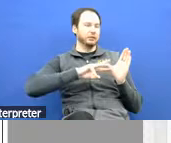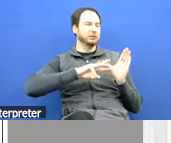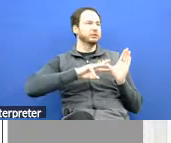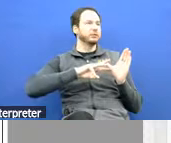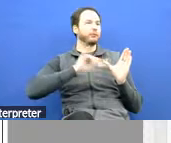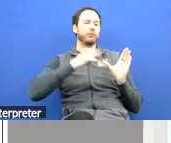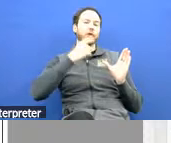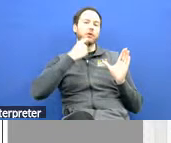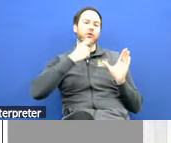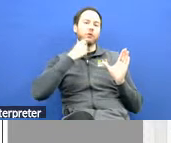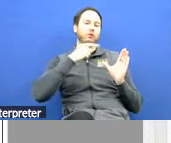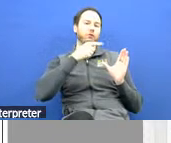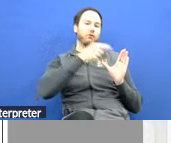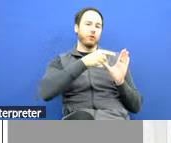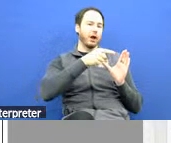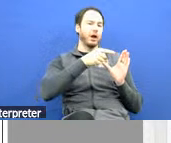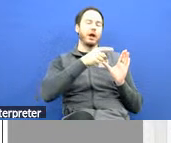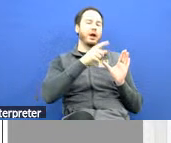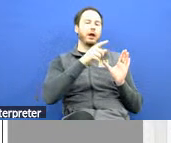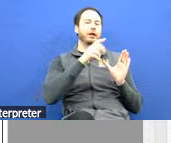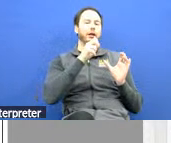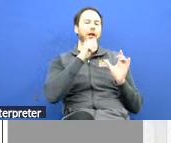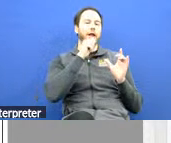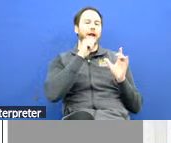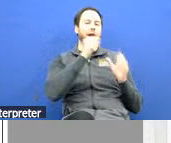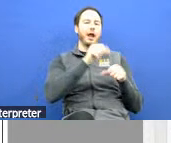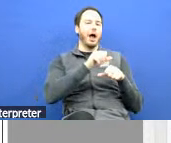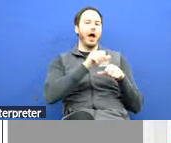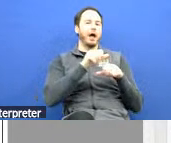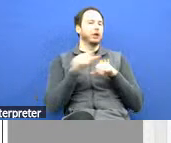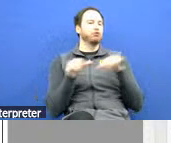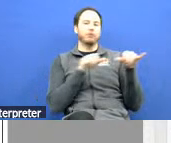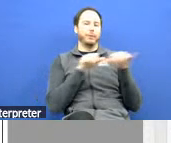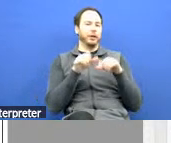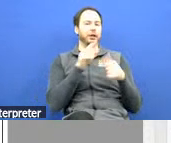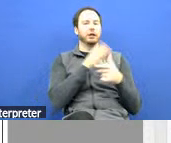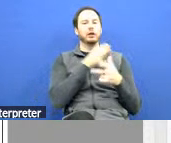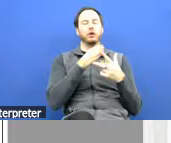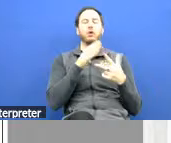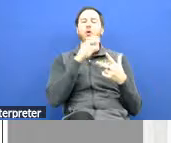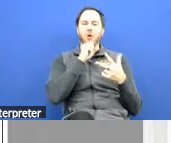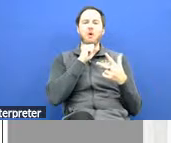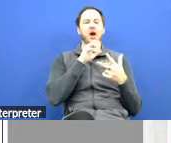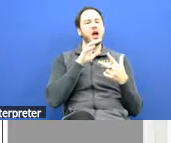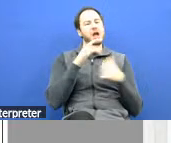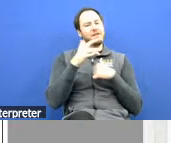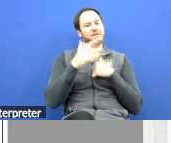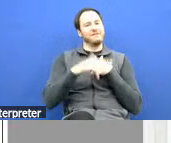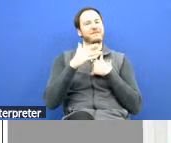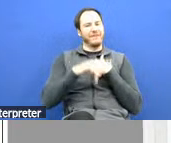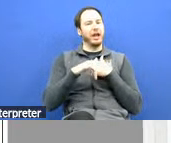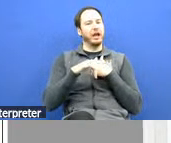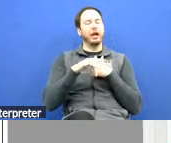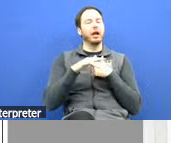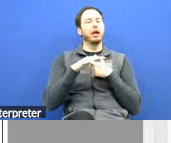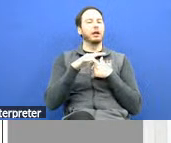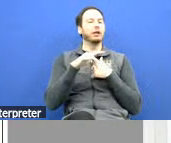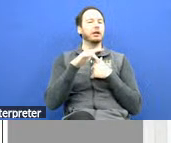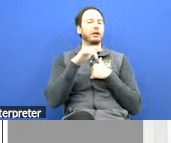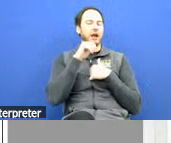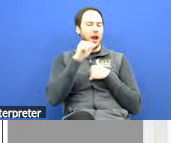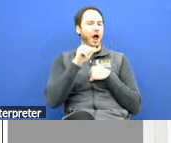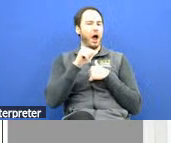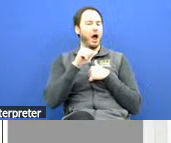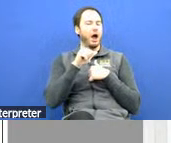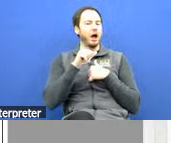red indicates their non-contributing property. Orange is those vacant properties that aren't contributing.